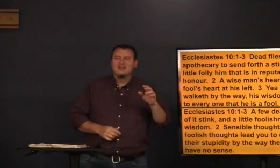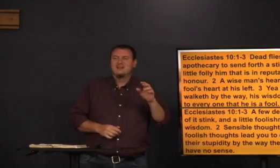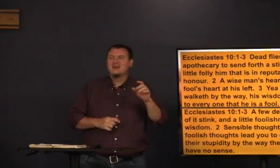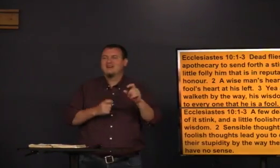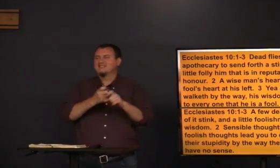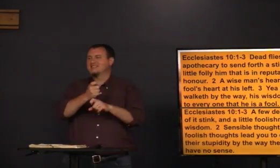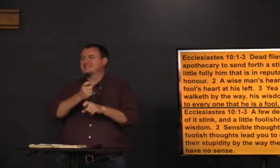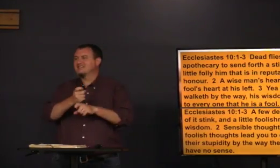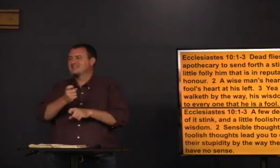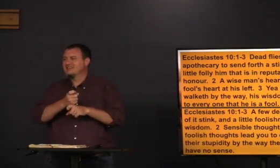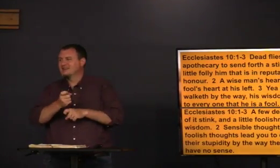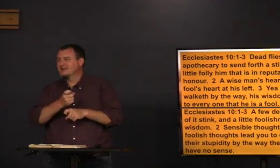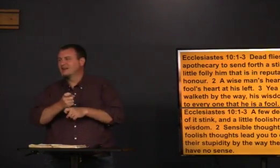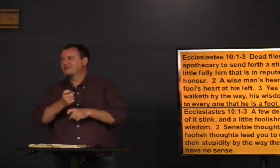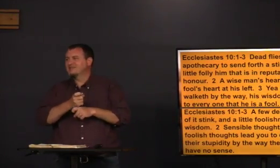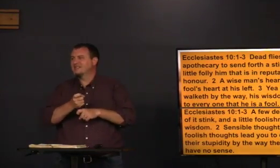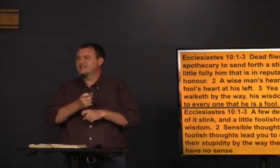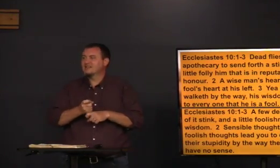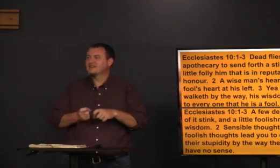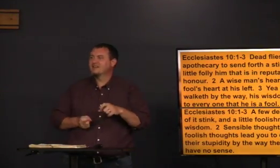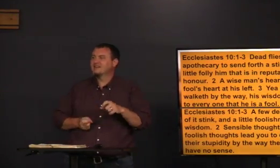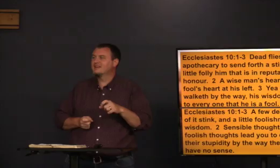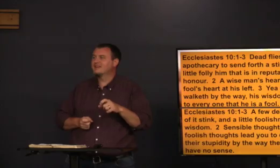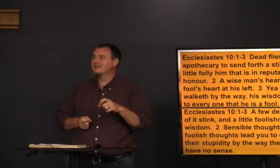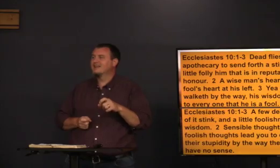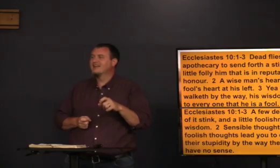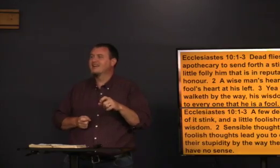worry. I'm teasing. I'm teasing.